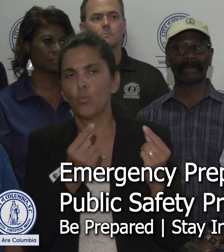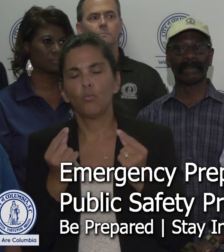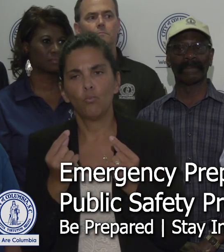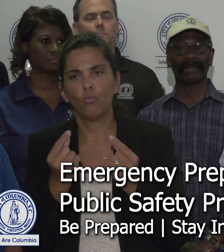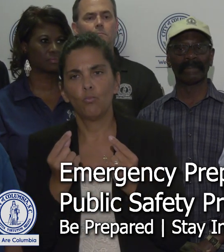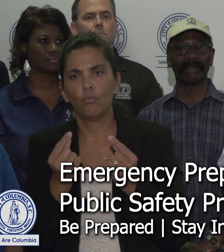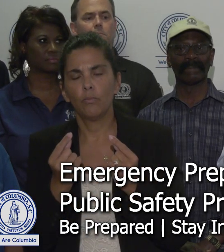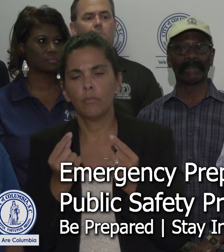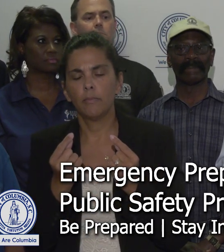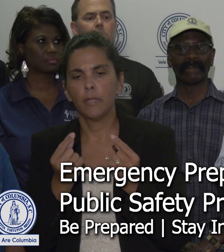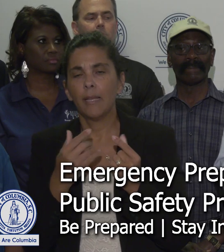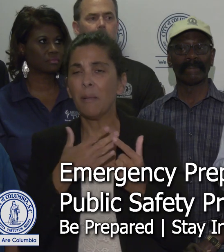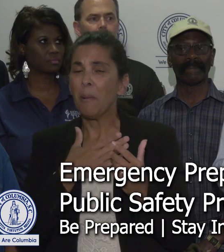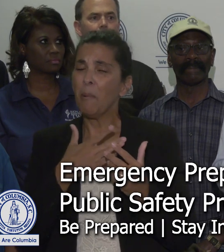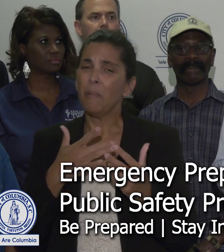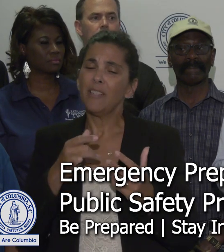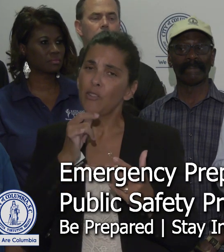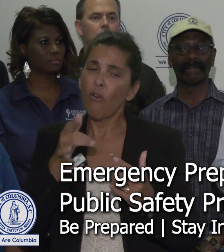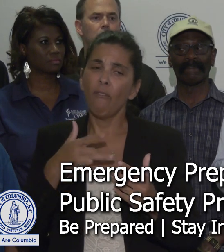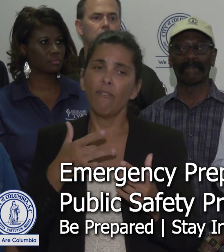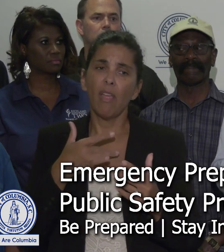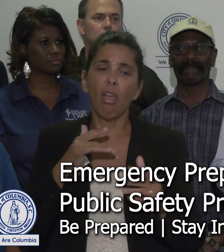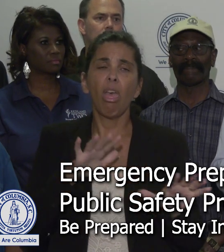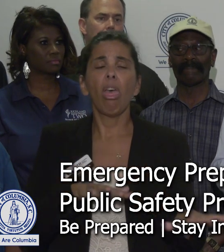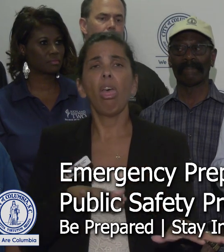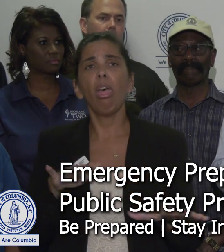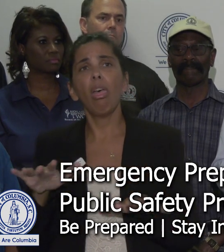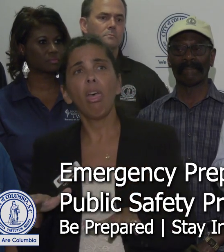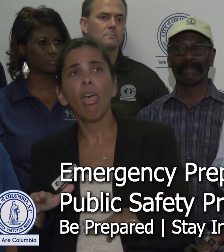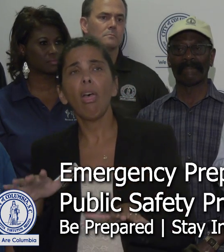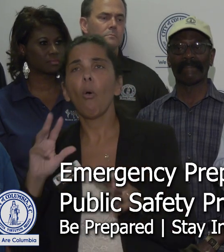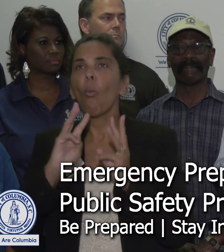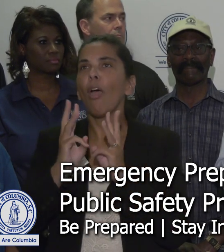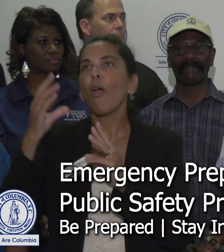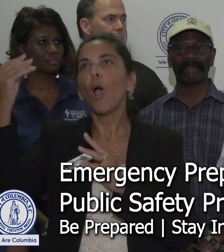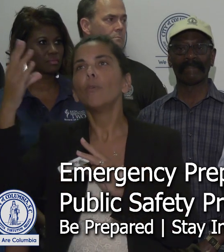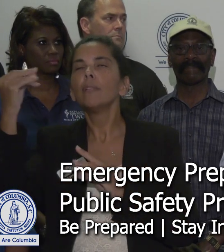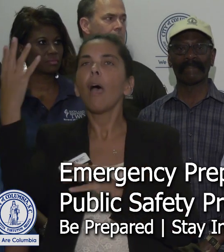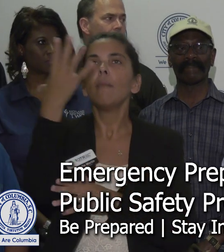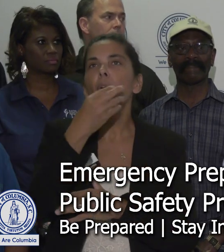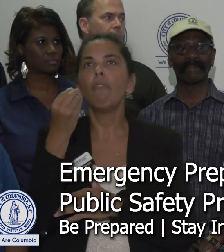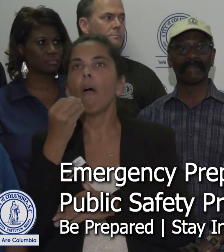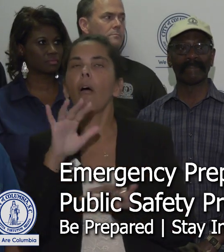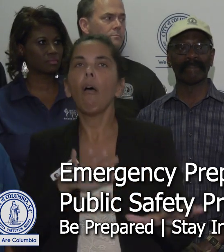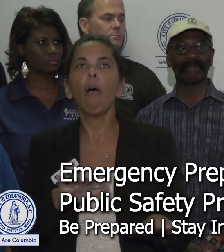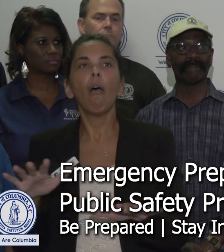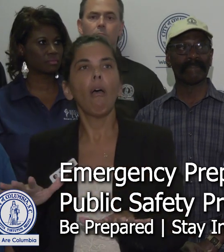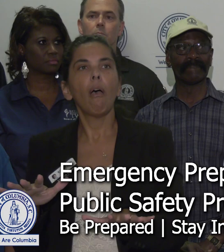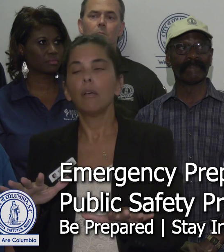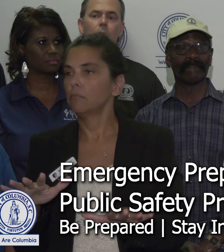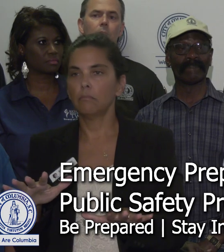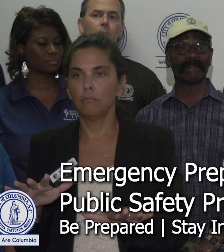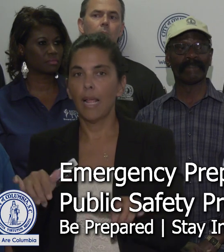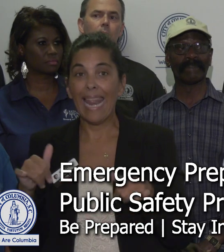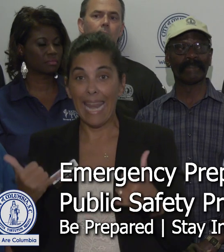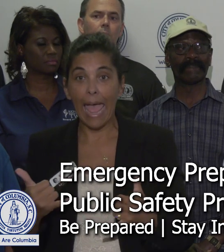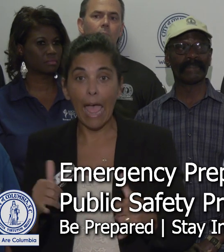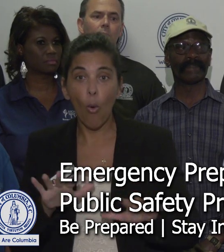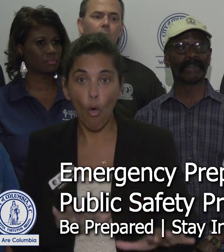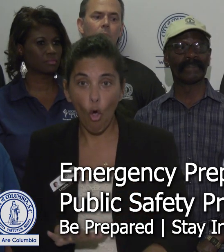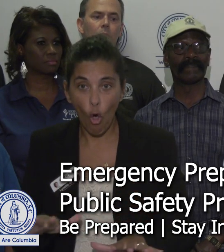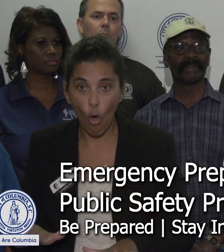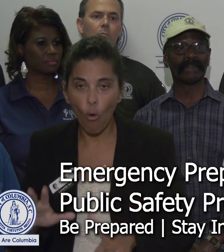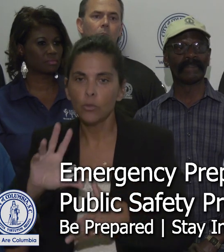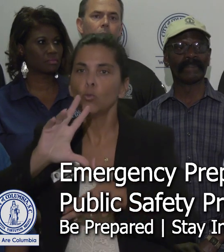I don't want people to be fooled by this beautiful weather we have outside. This is the calm before the storm. This is the calm before the